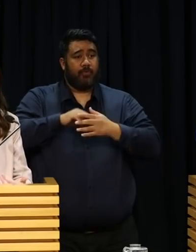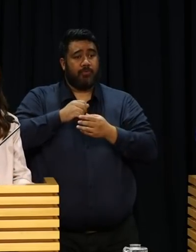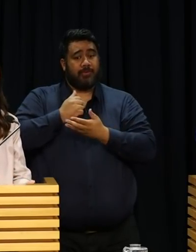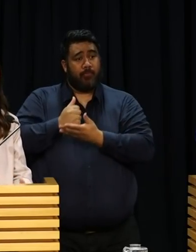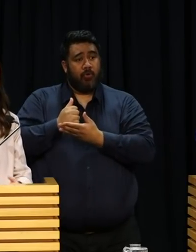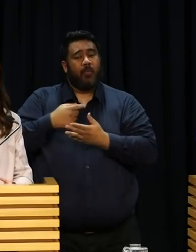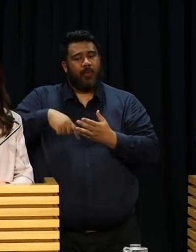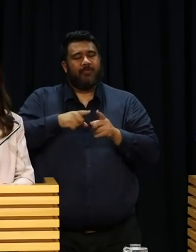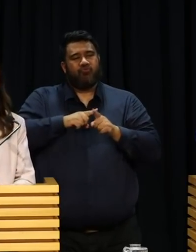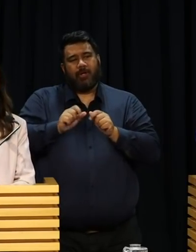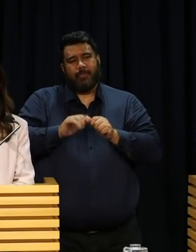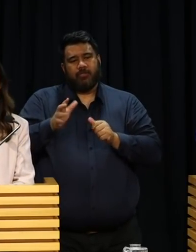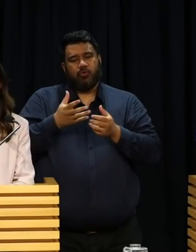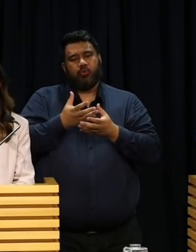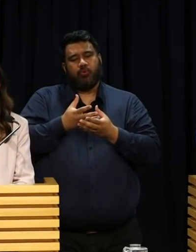really hard to remedy.